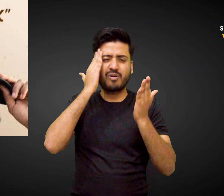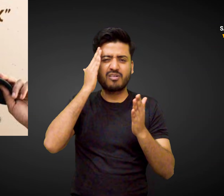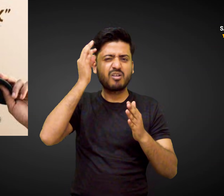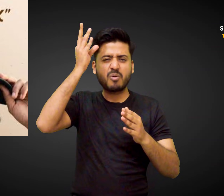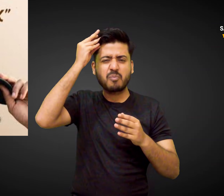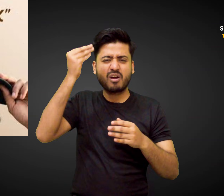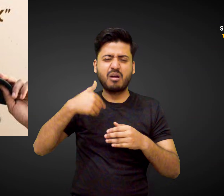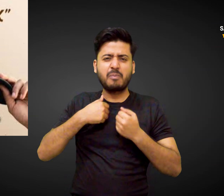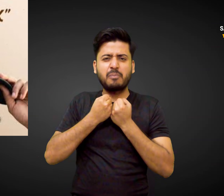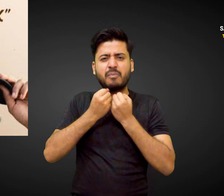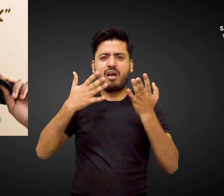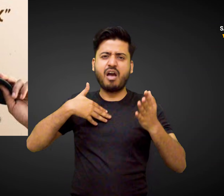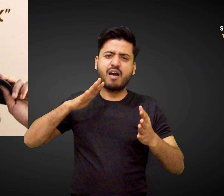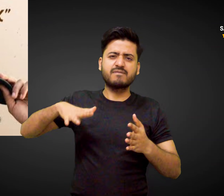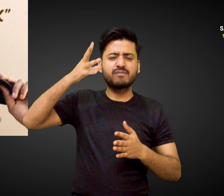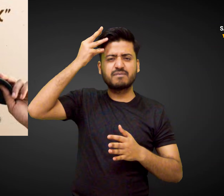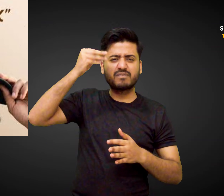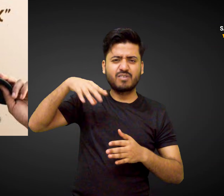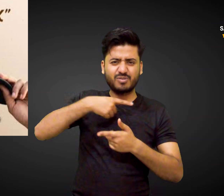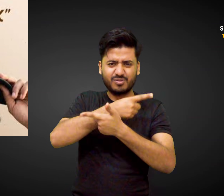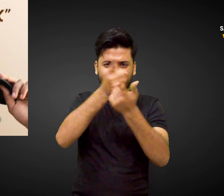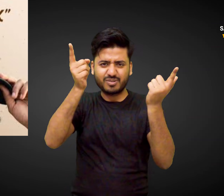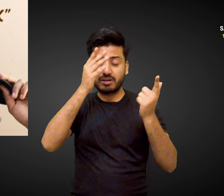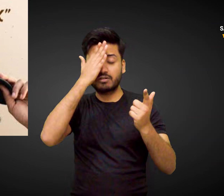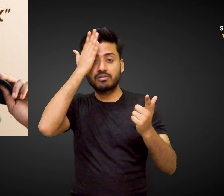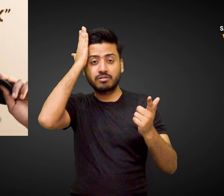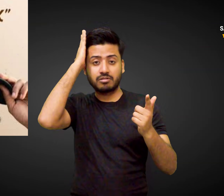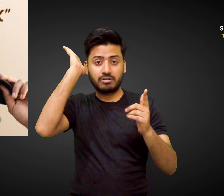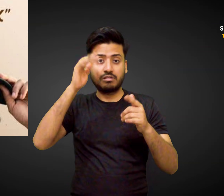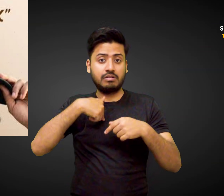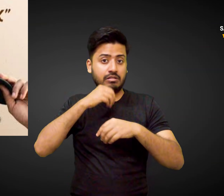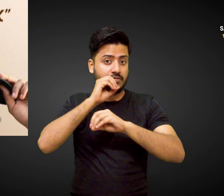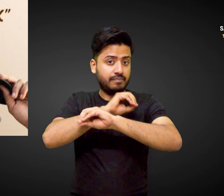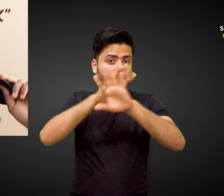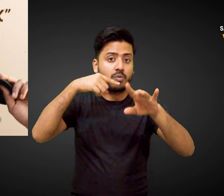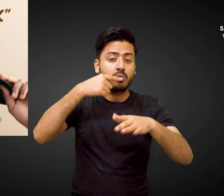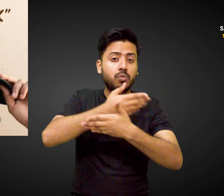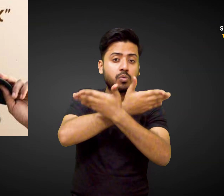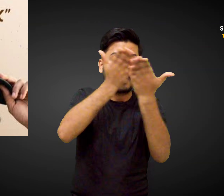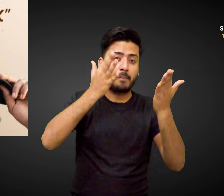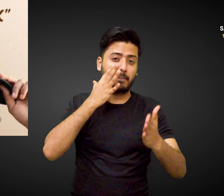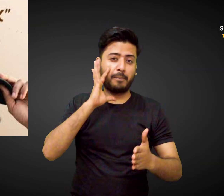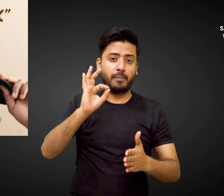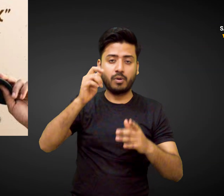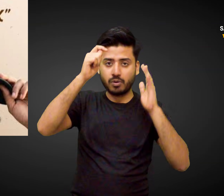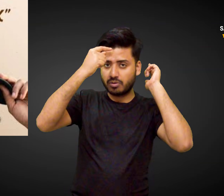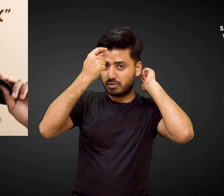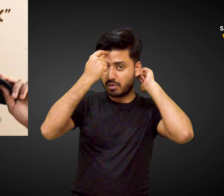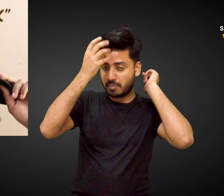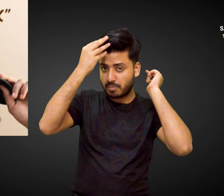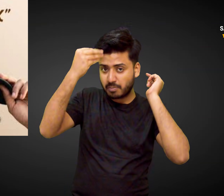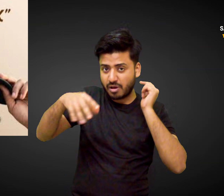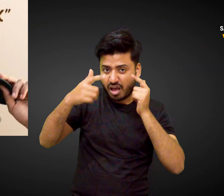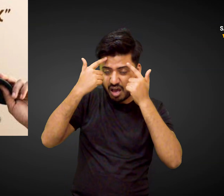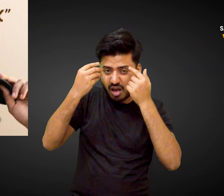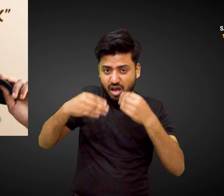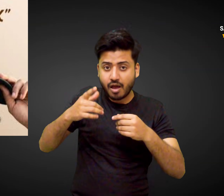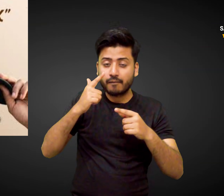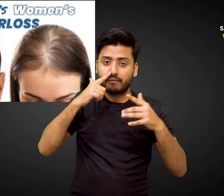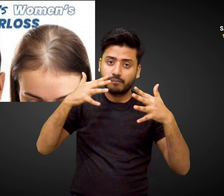damage hair follicles, leading to thinning or a receding hairline over time. Scalp microbiome imbalance. The greenhouse